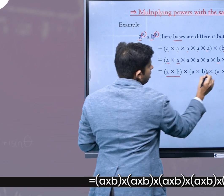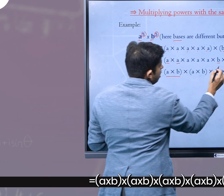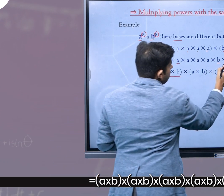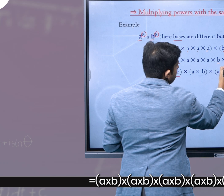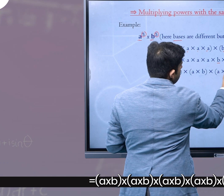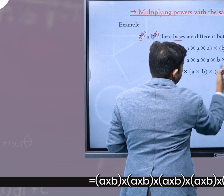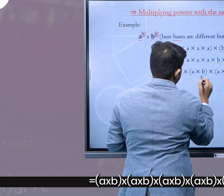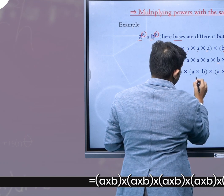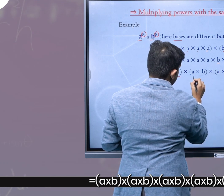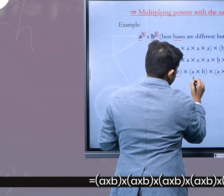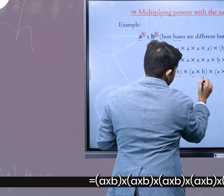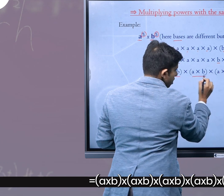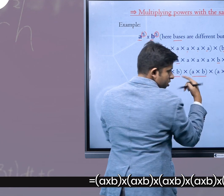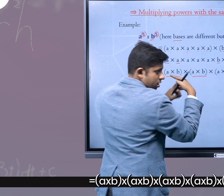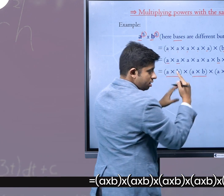b into a into b